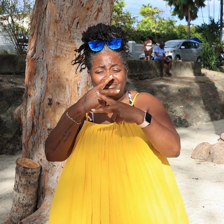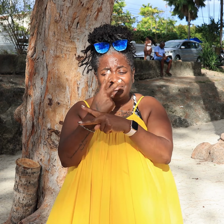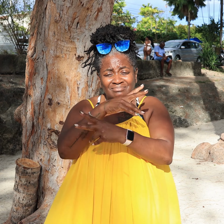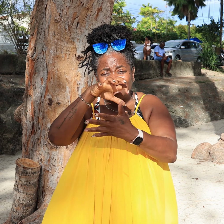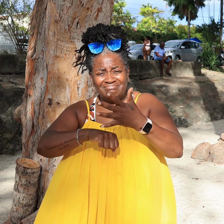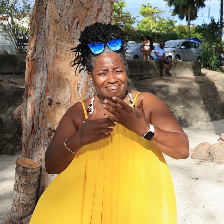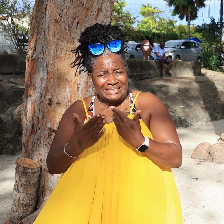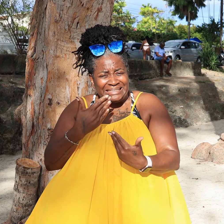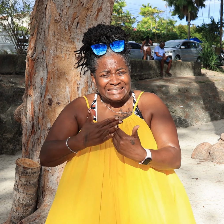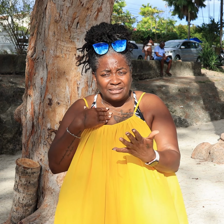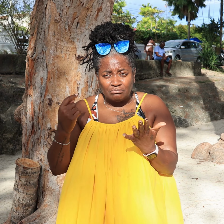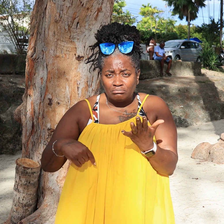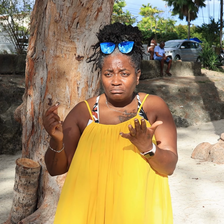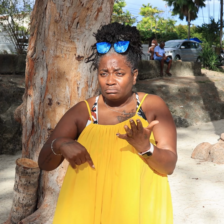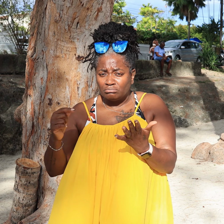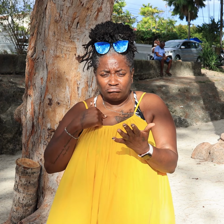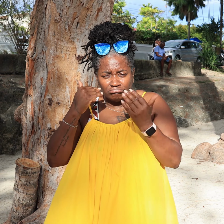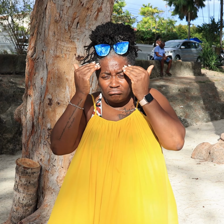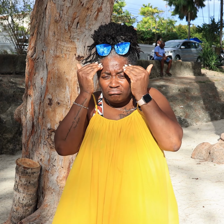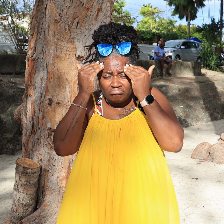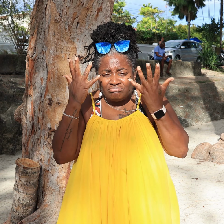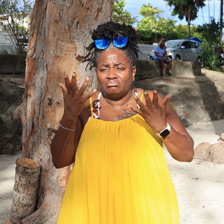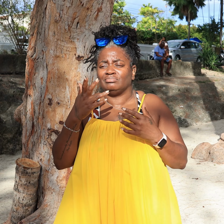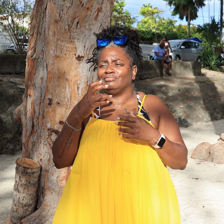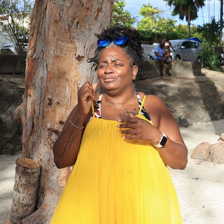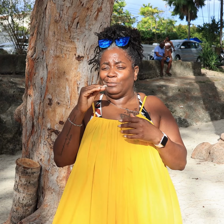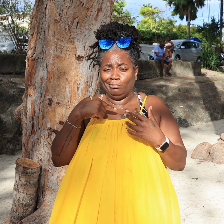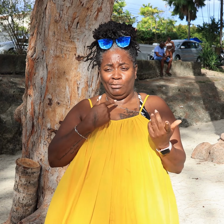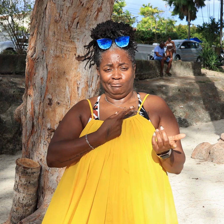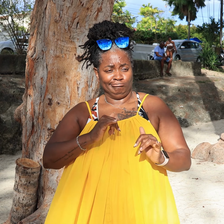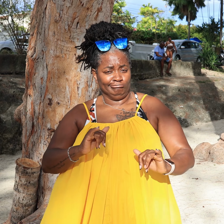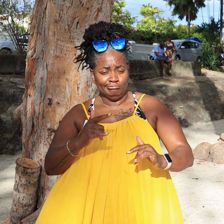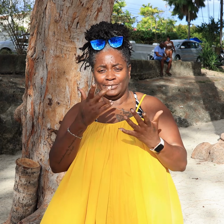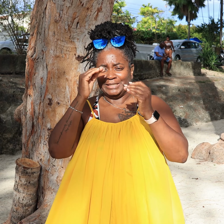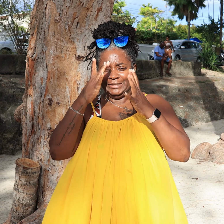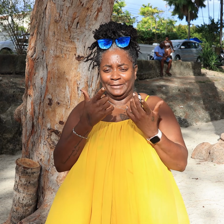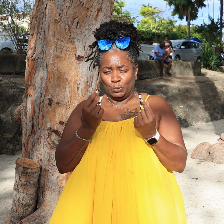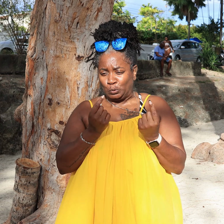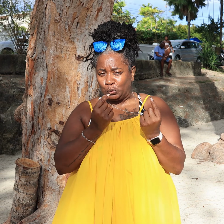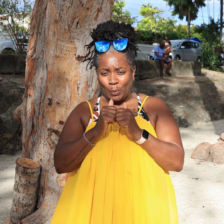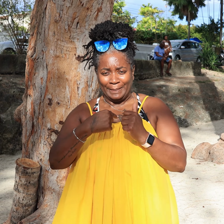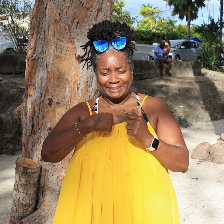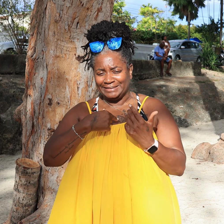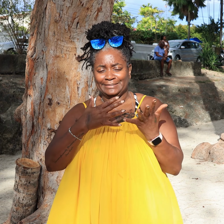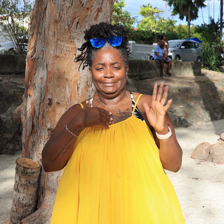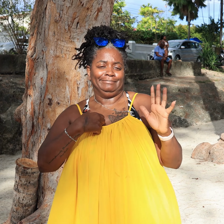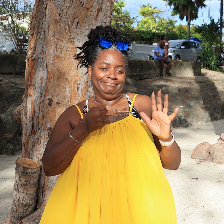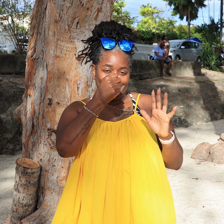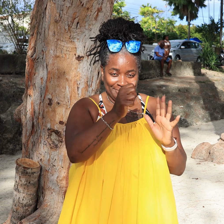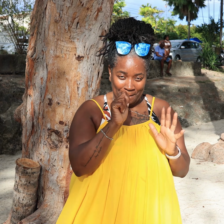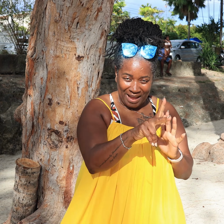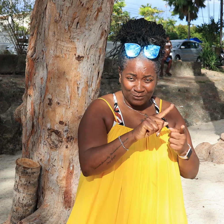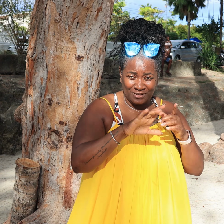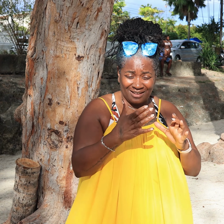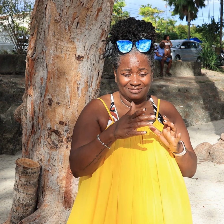Basic math, multiplication, subtraction, I knew already. And so then the teacher decided to put me back in the